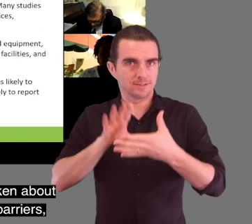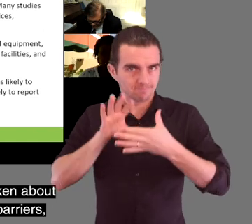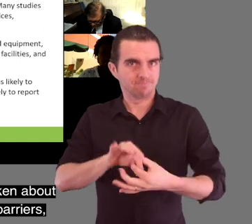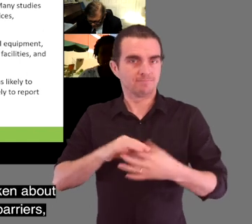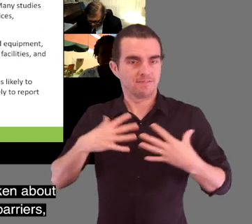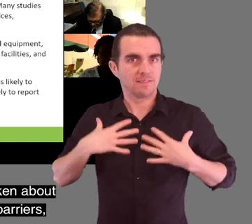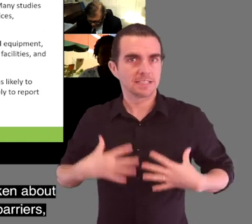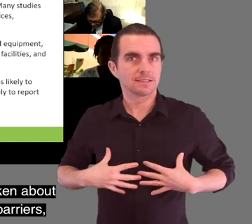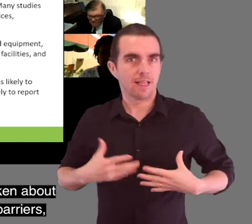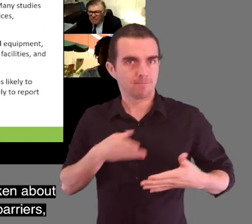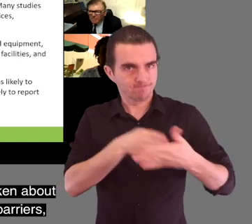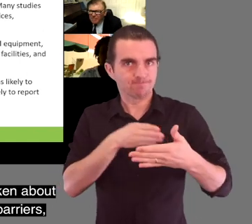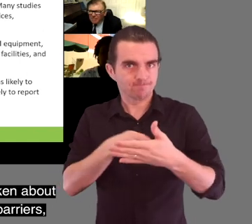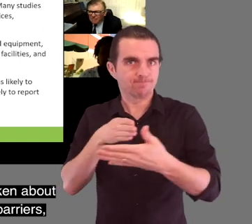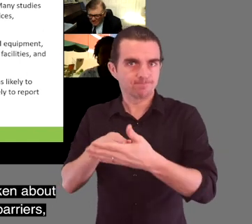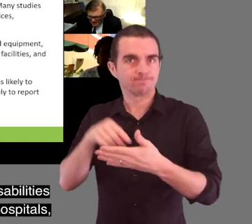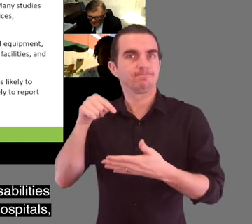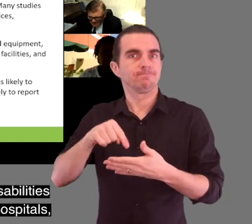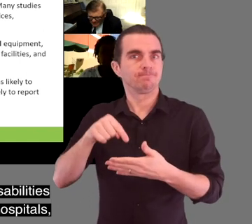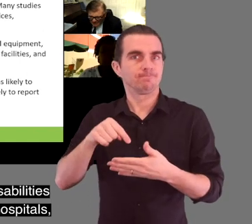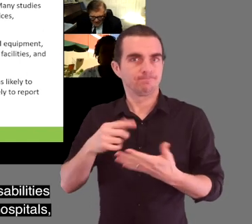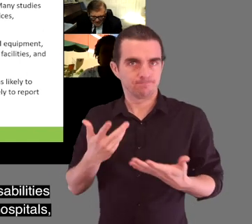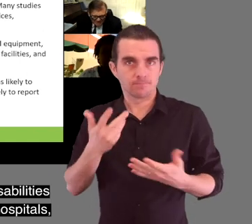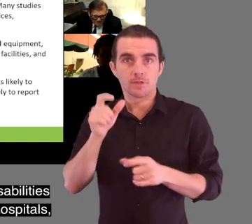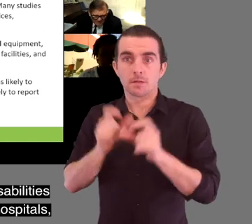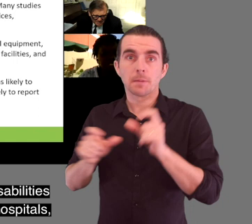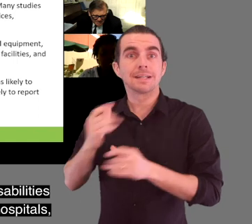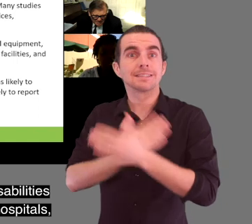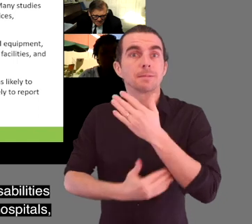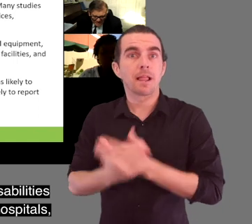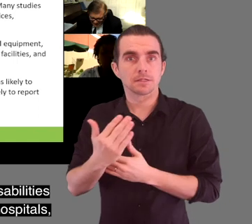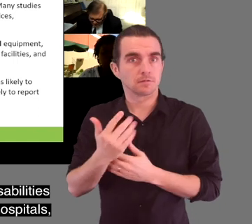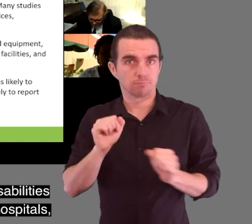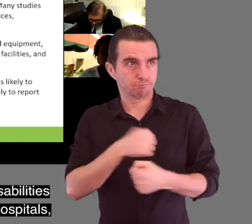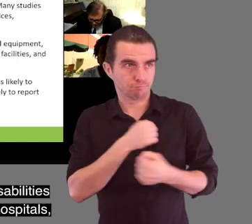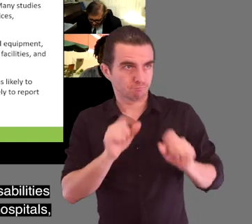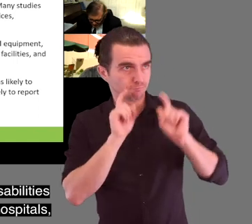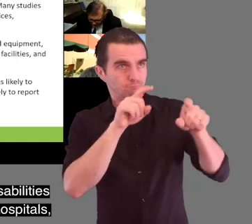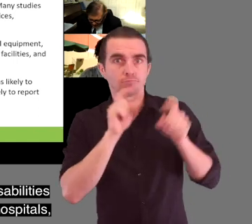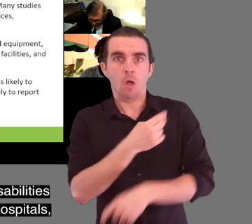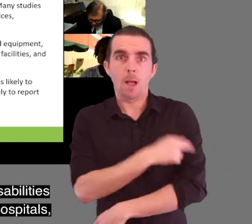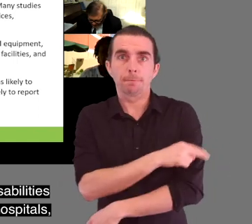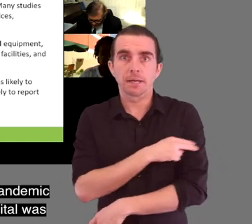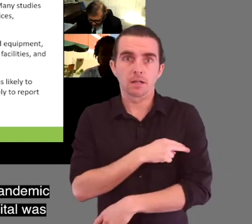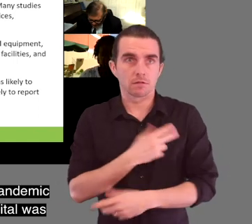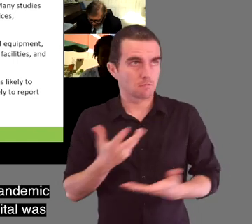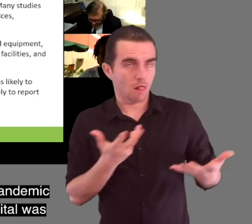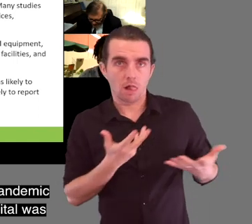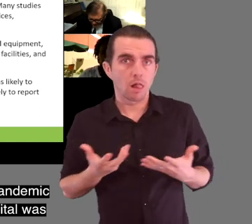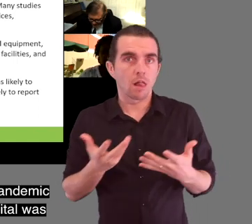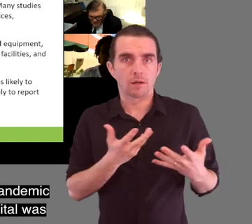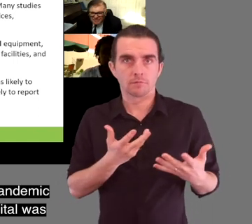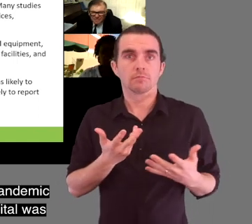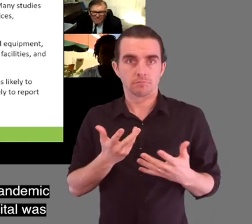like physical barriers, where persons with disabilities are unable to access hospitals. And even during